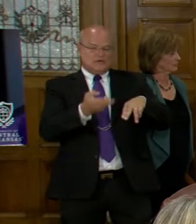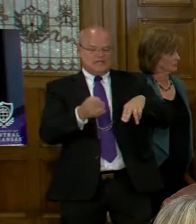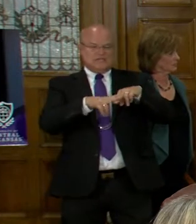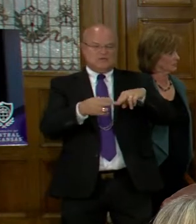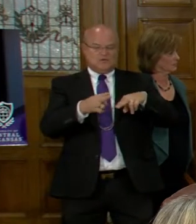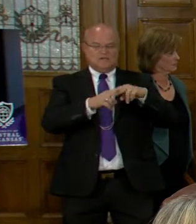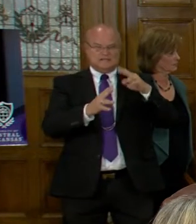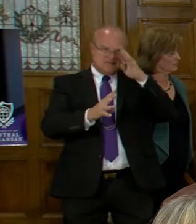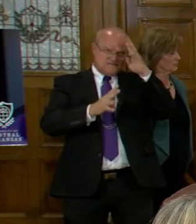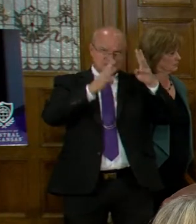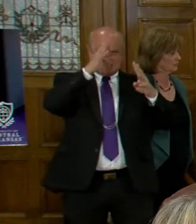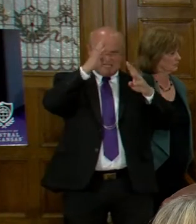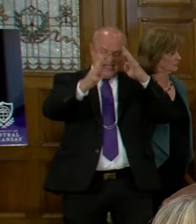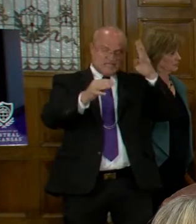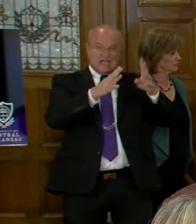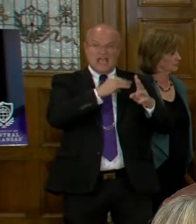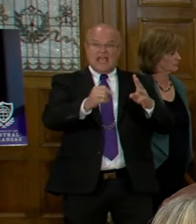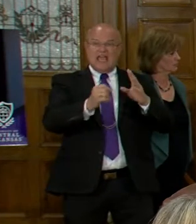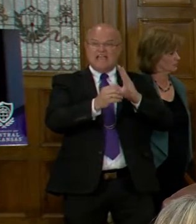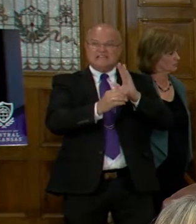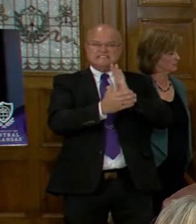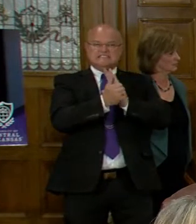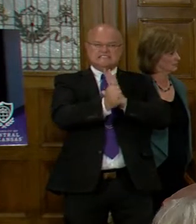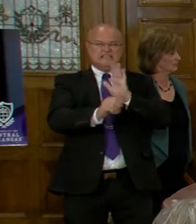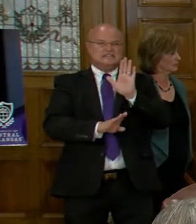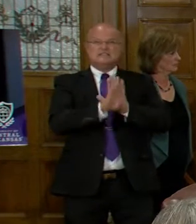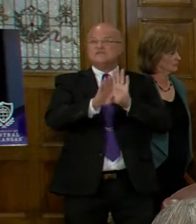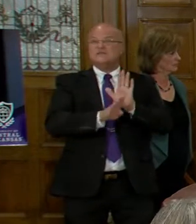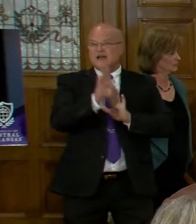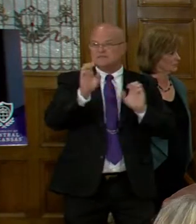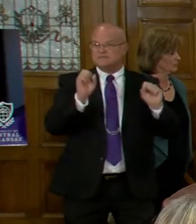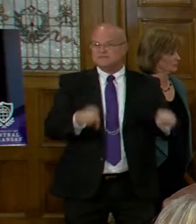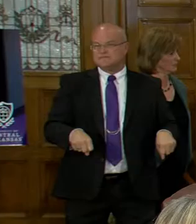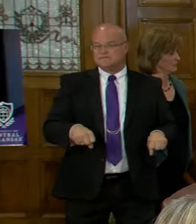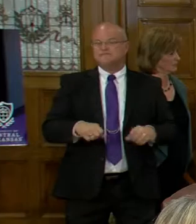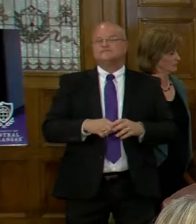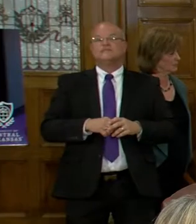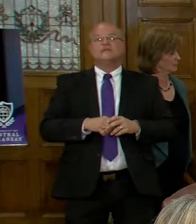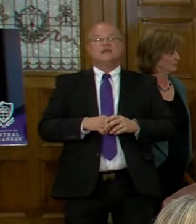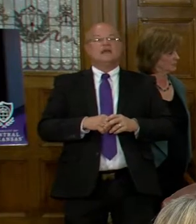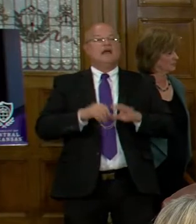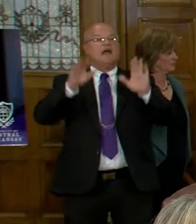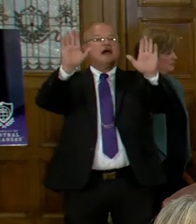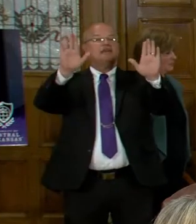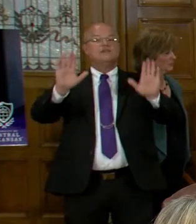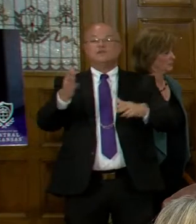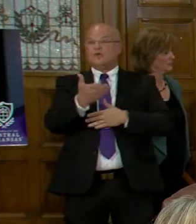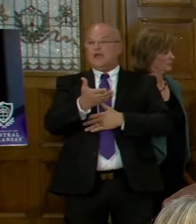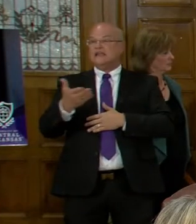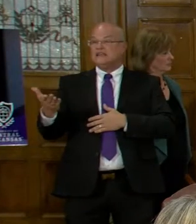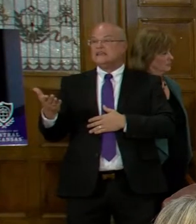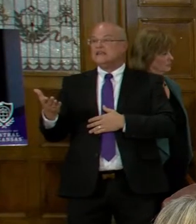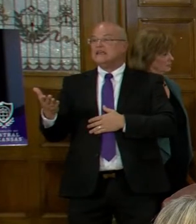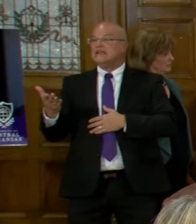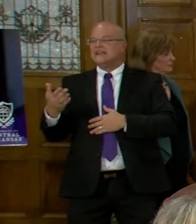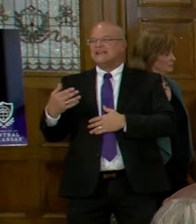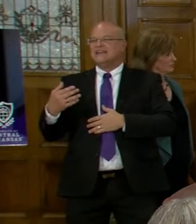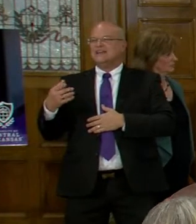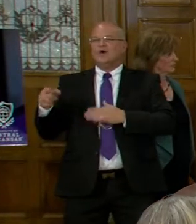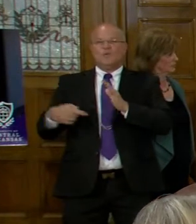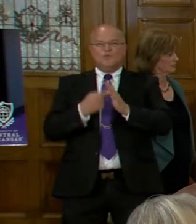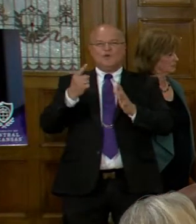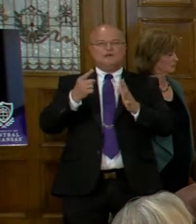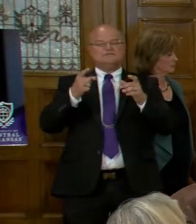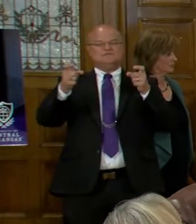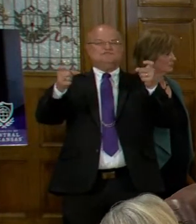in sophistication as your skill develops. And the great thing is, once